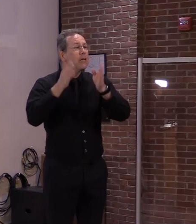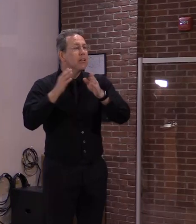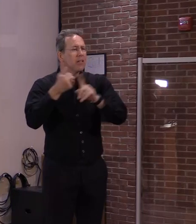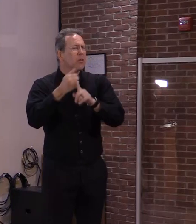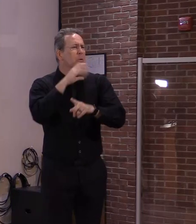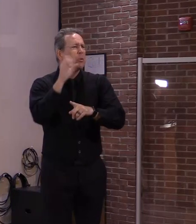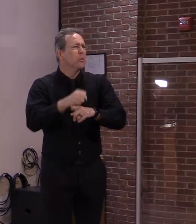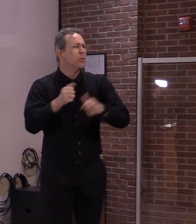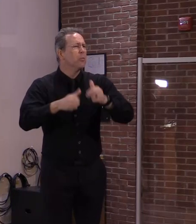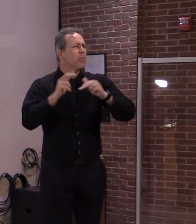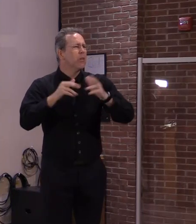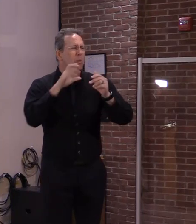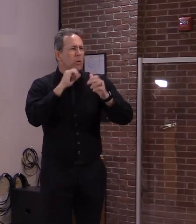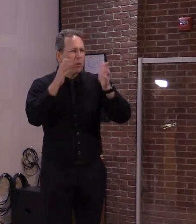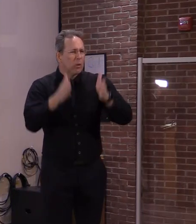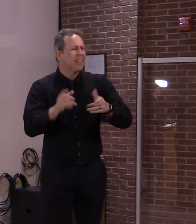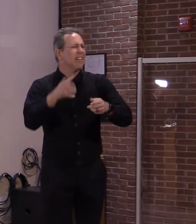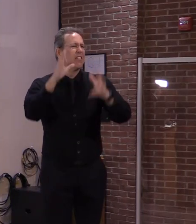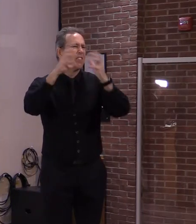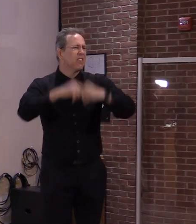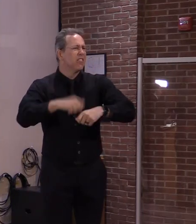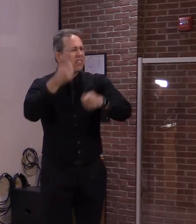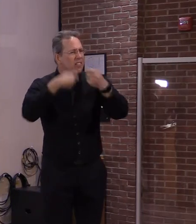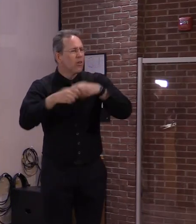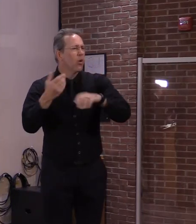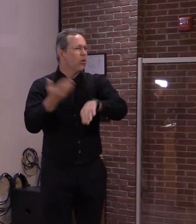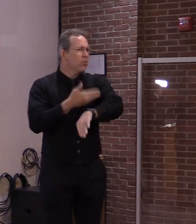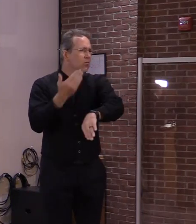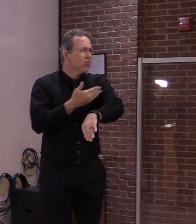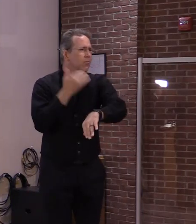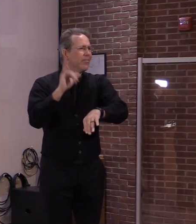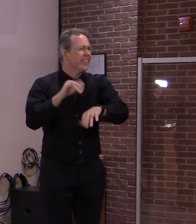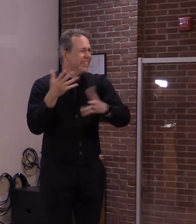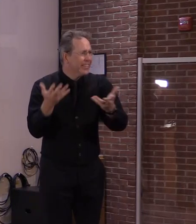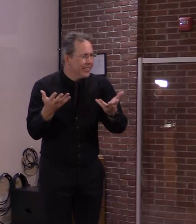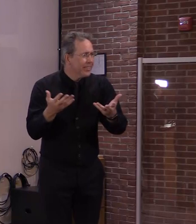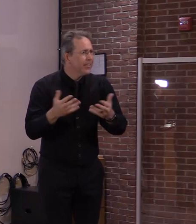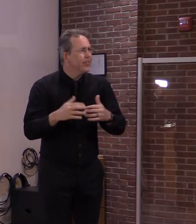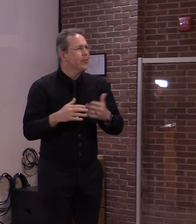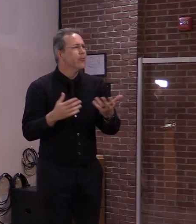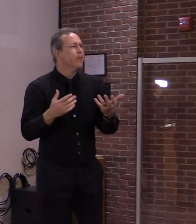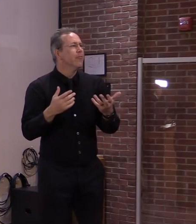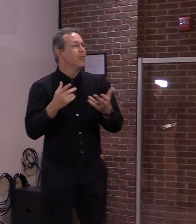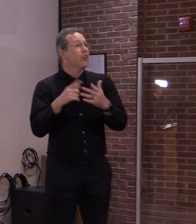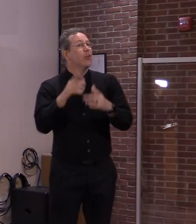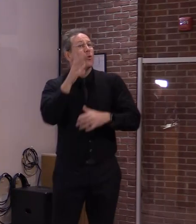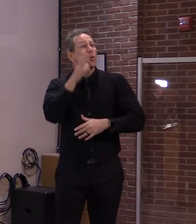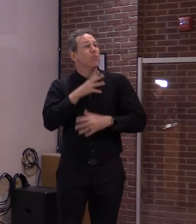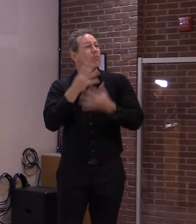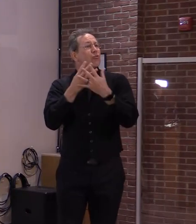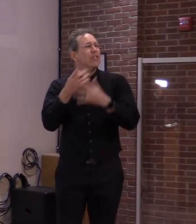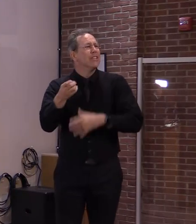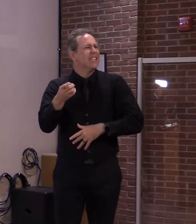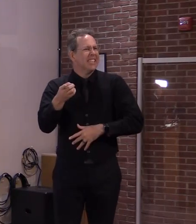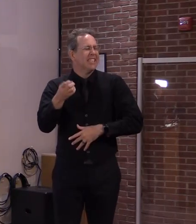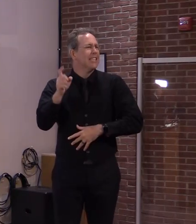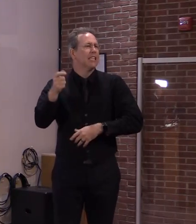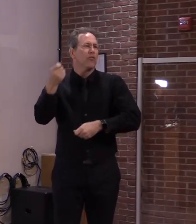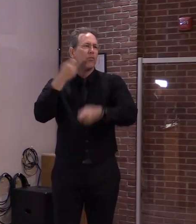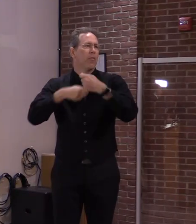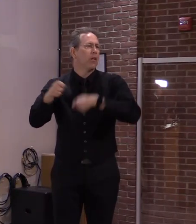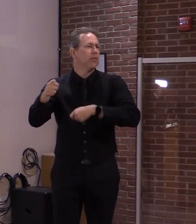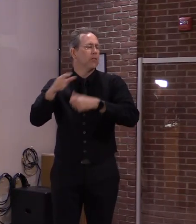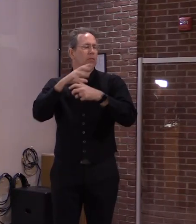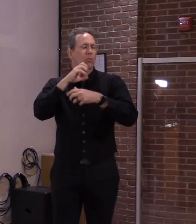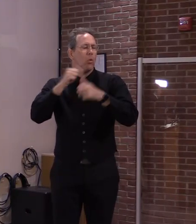believe we have some upgrades needed to the other pieces of the system. The numbers are something that we can